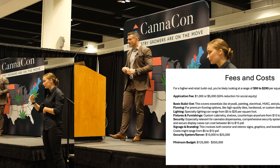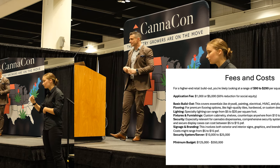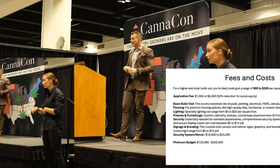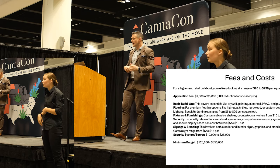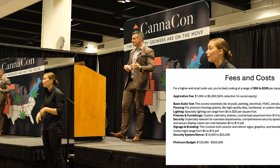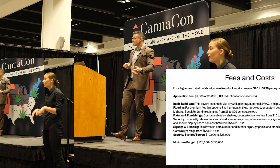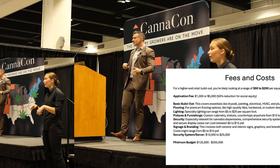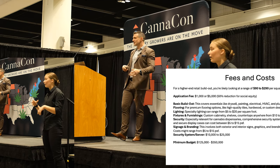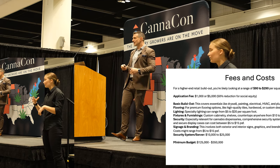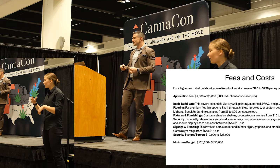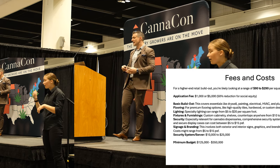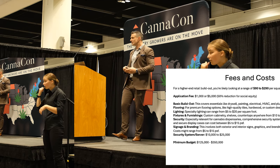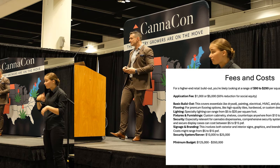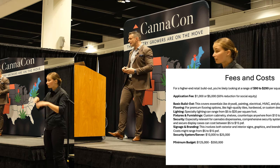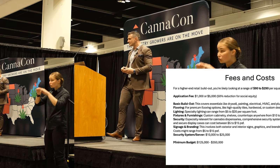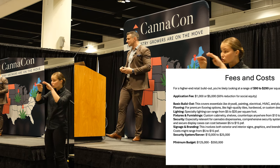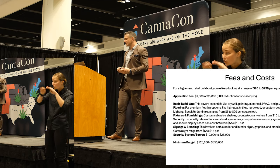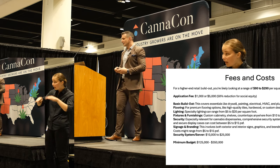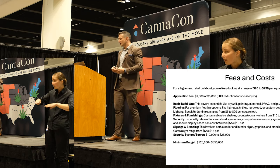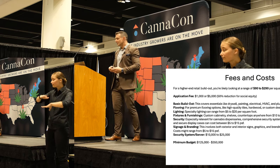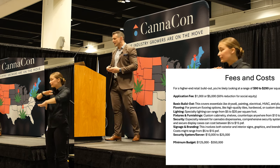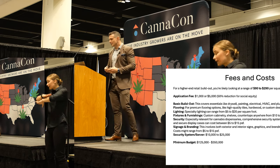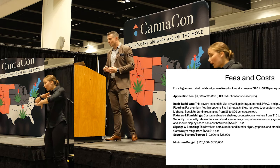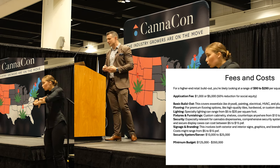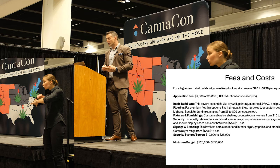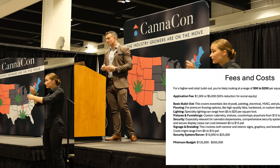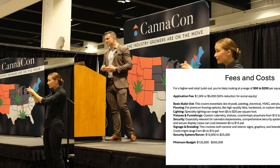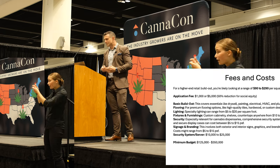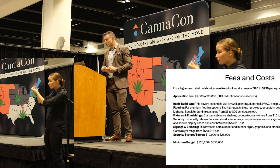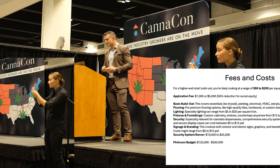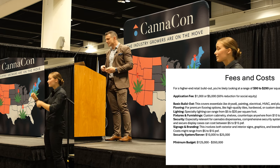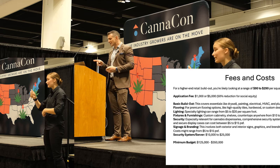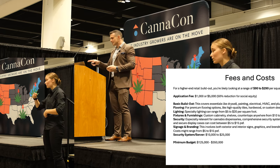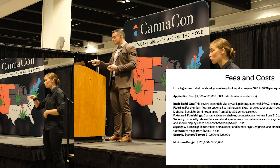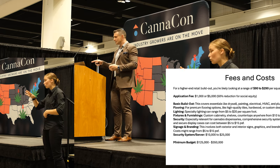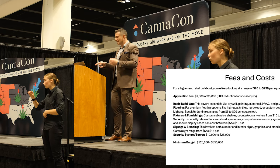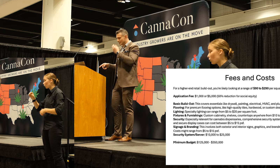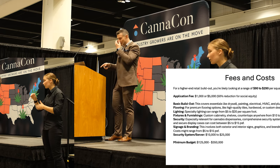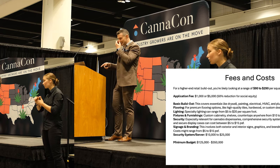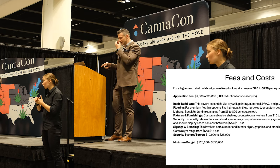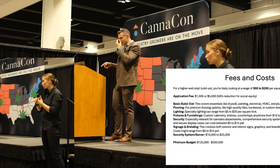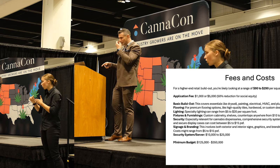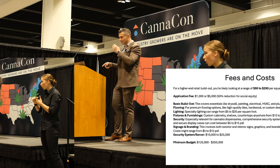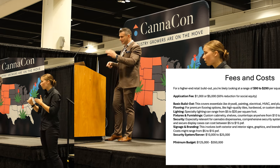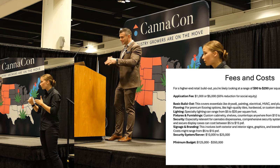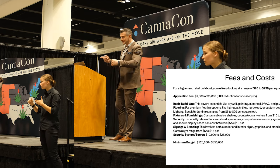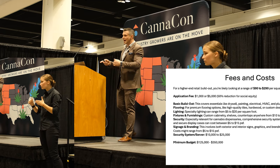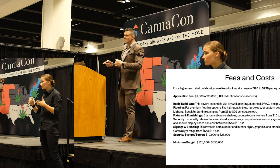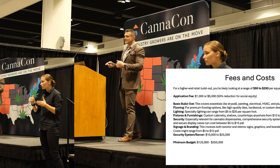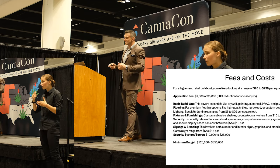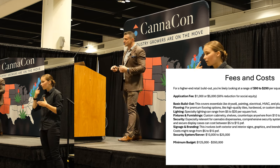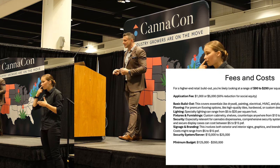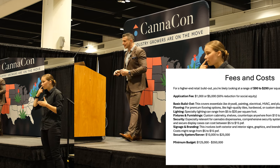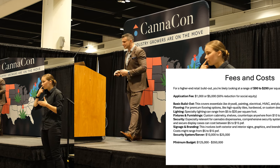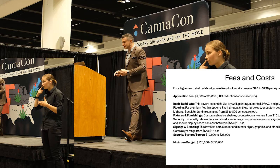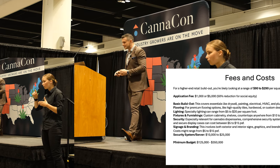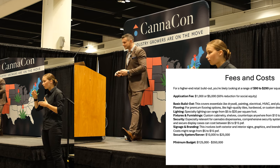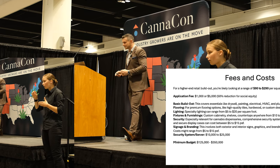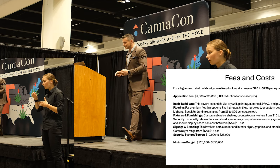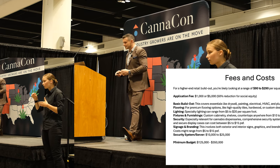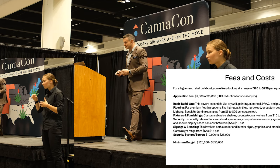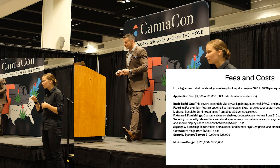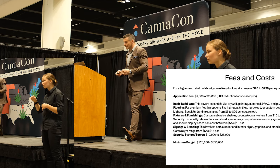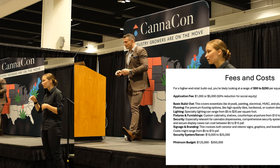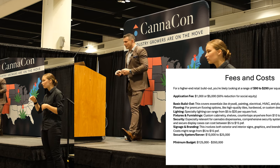Fixtures, so custom cabinetry, shelves, countertops, $10 to $40 per, this is actually supposed to be, I think, per linear foot when it comes to cabinets and display cases.